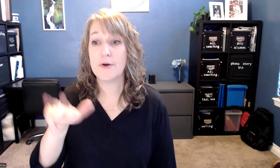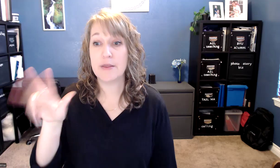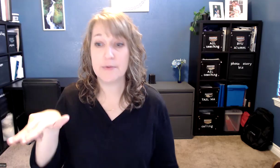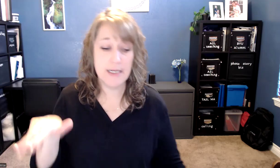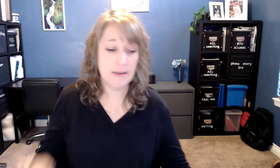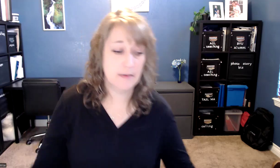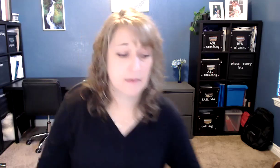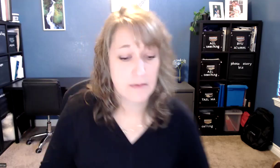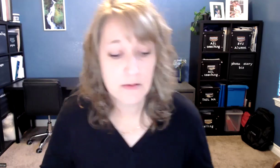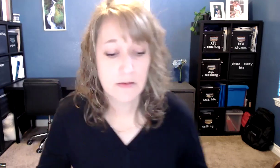33,